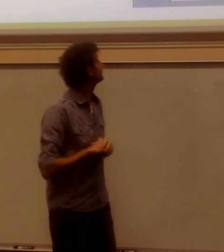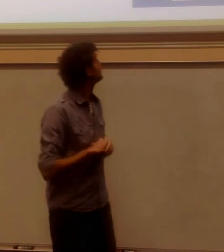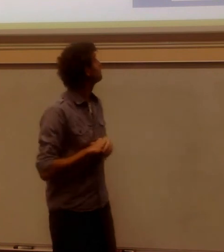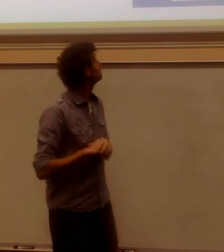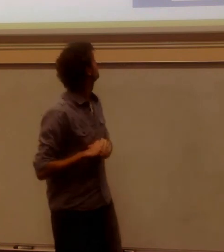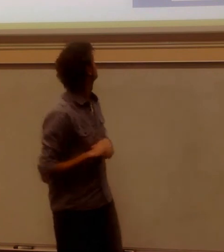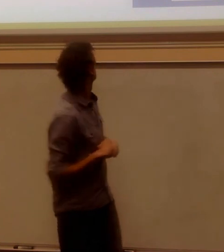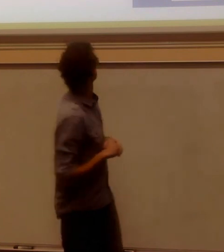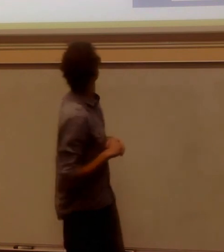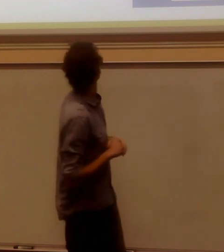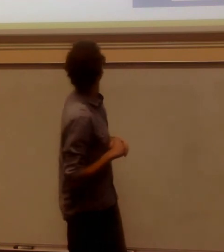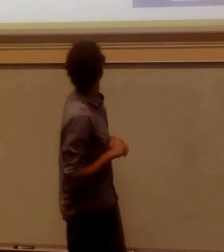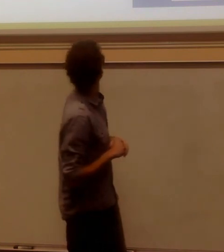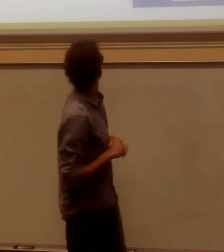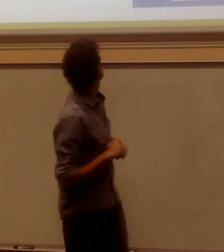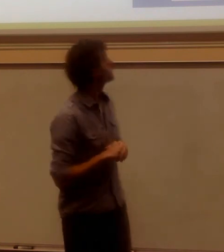questions as part of the survey.